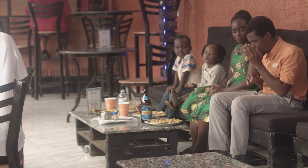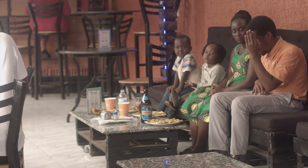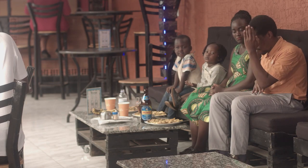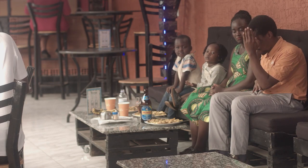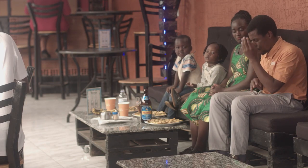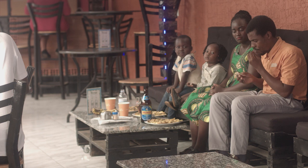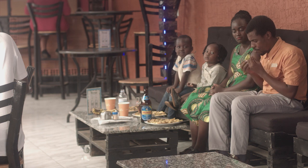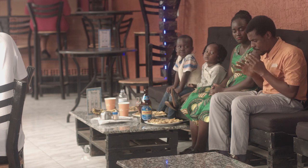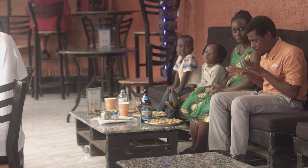our lives.